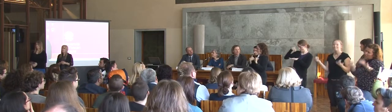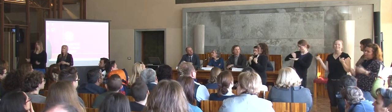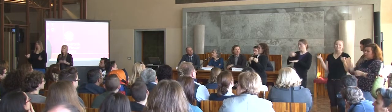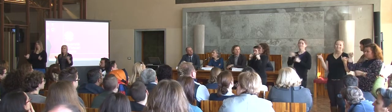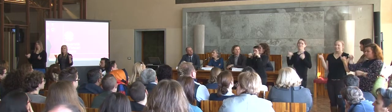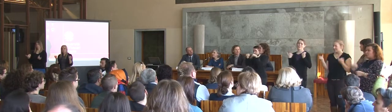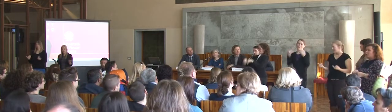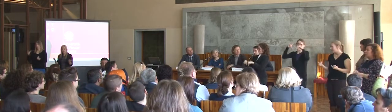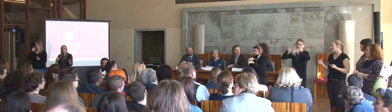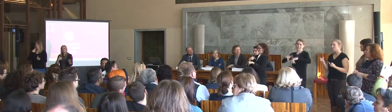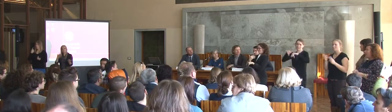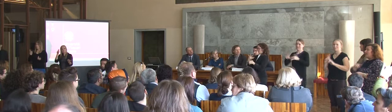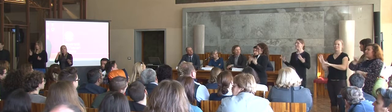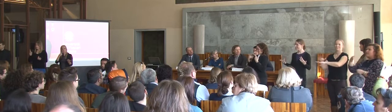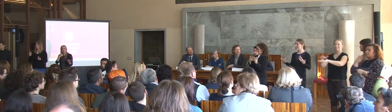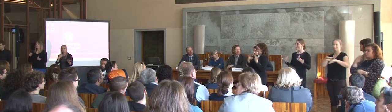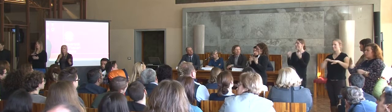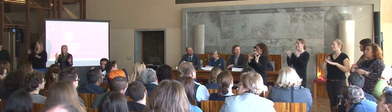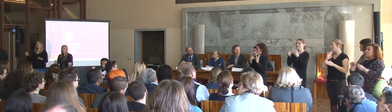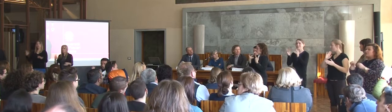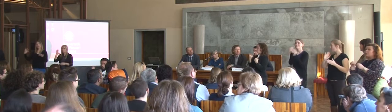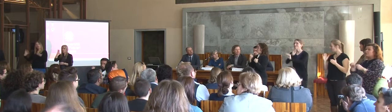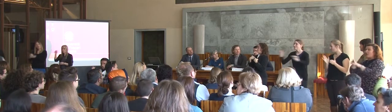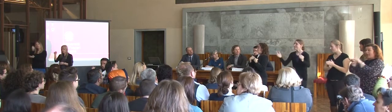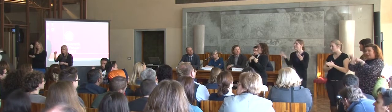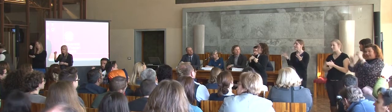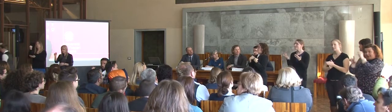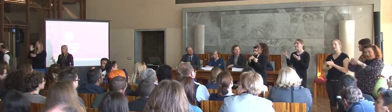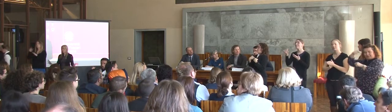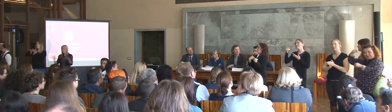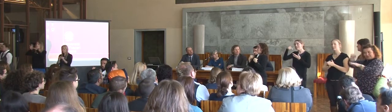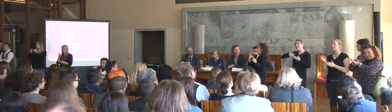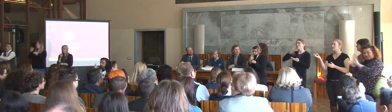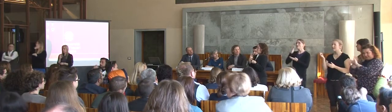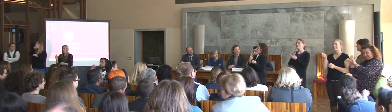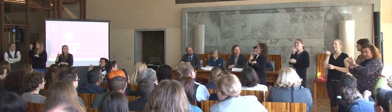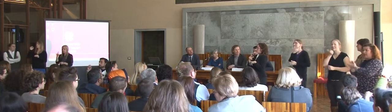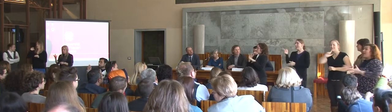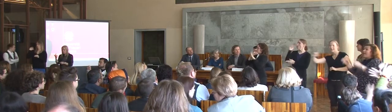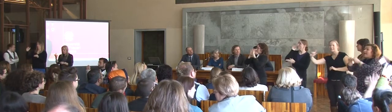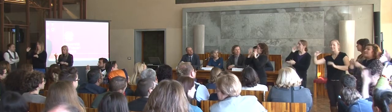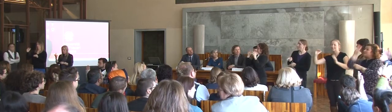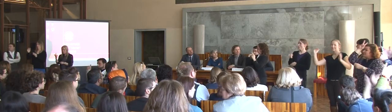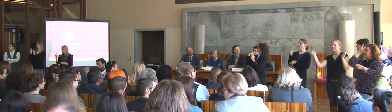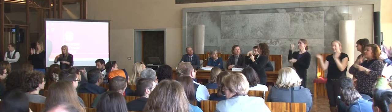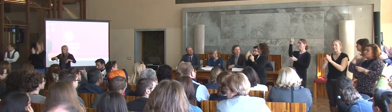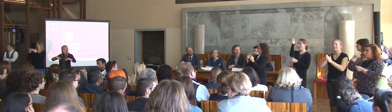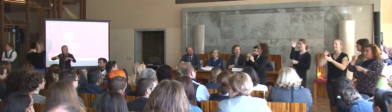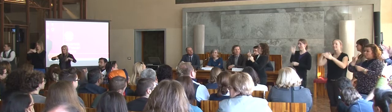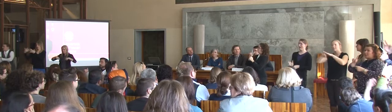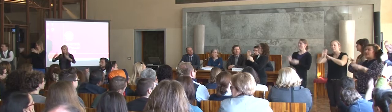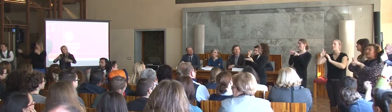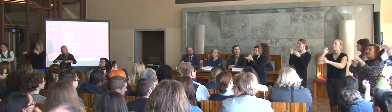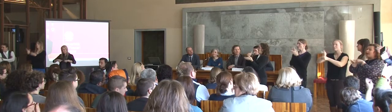today we can actually say that we have reached a sum of 200,000 videos